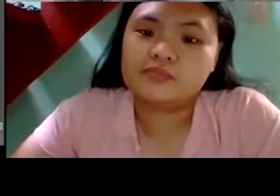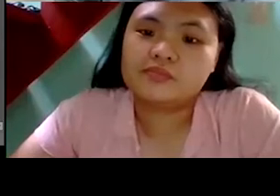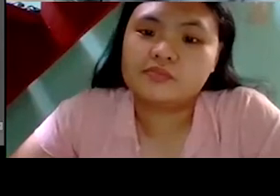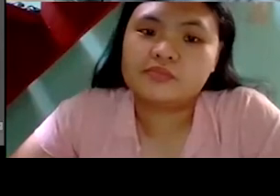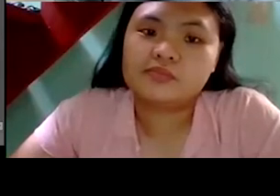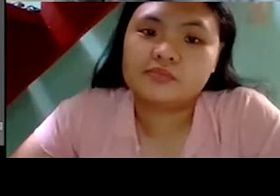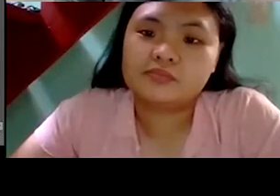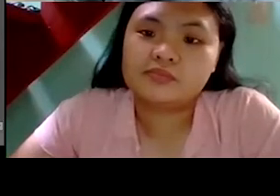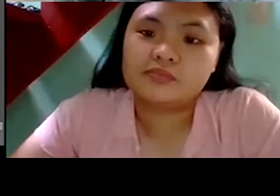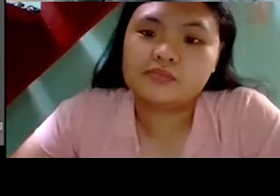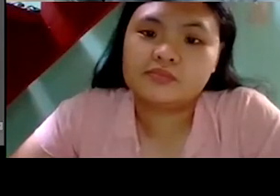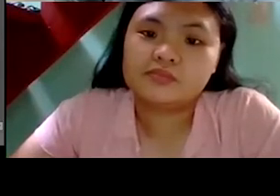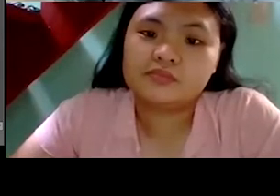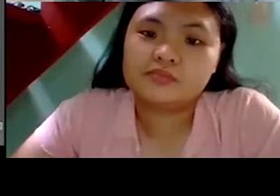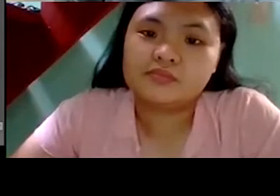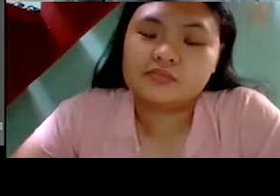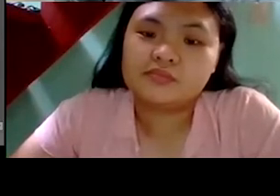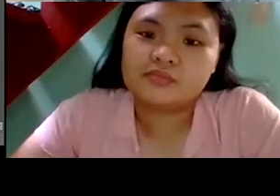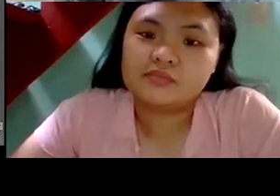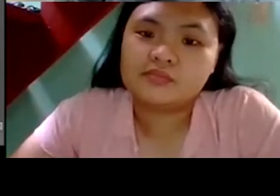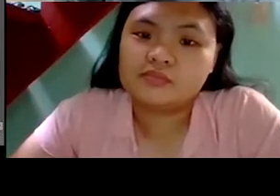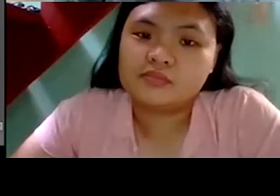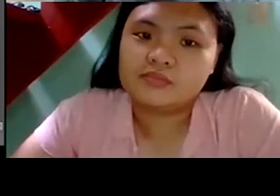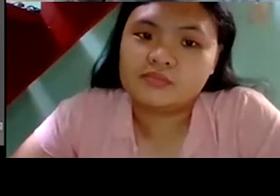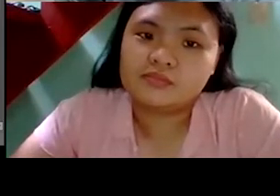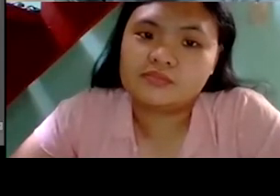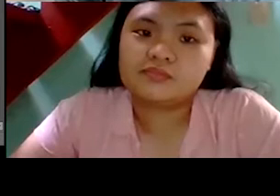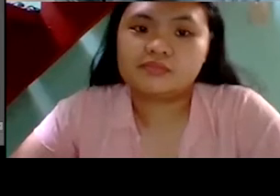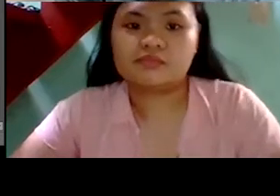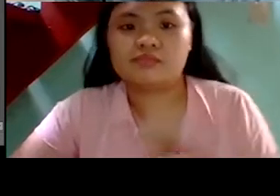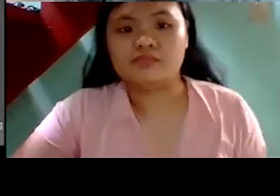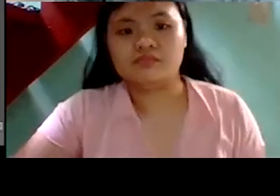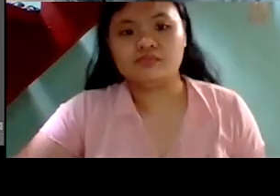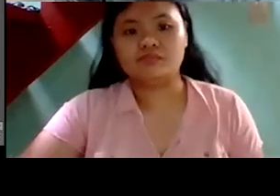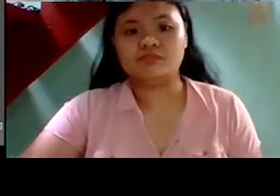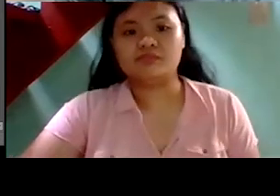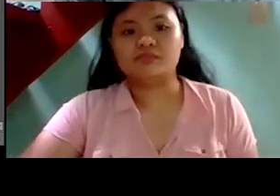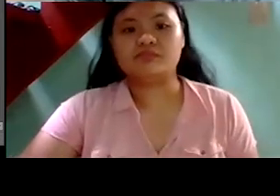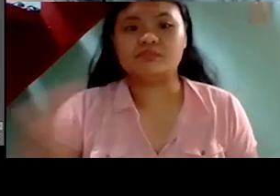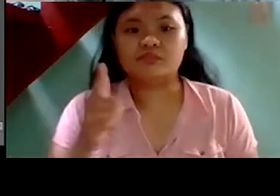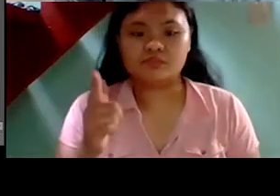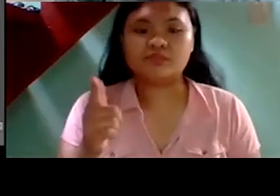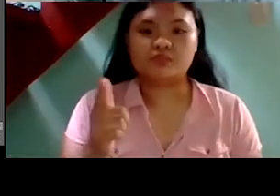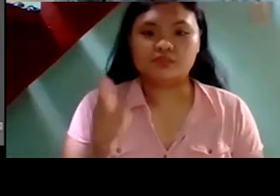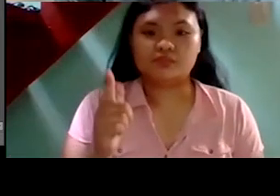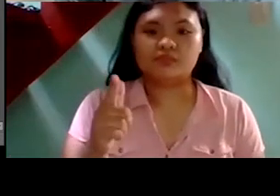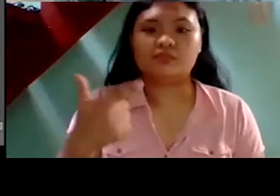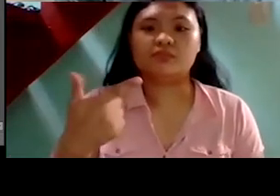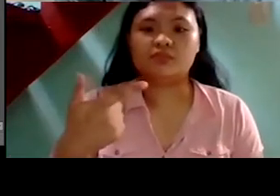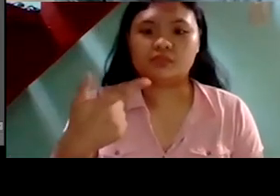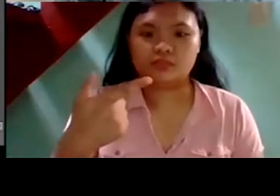All right. So that should be 20 though, right? And 21, the number should be changed. Okay.